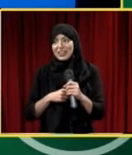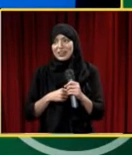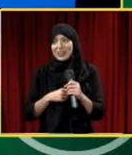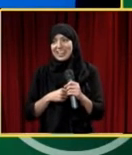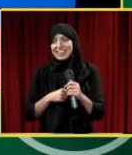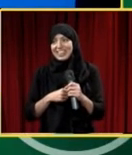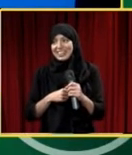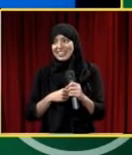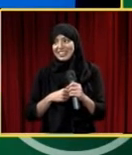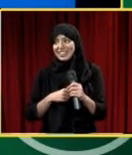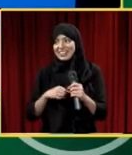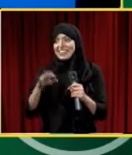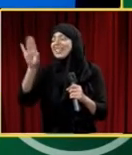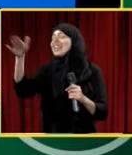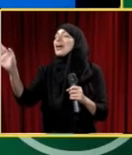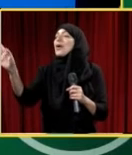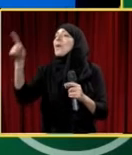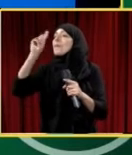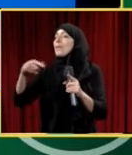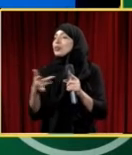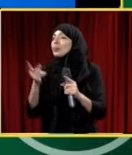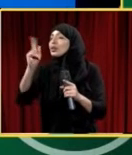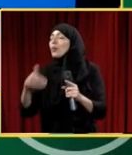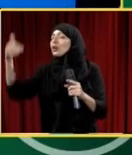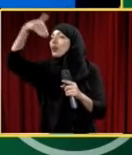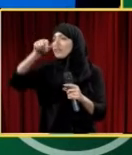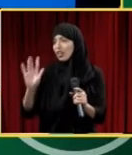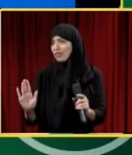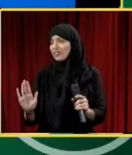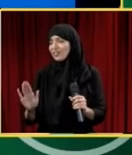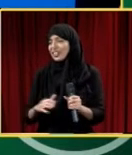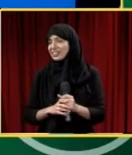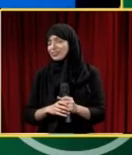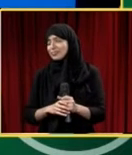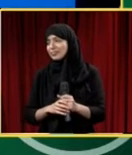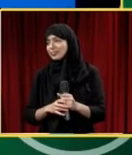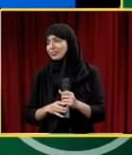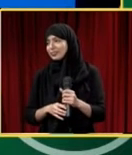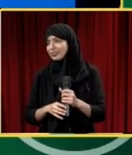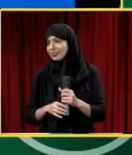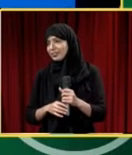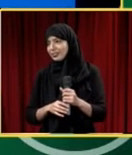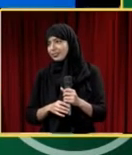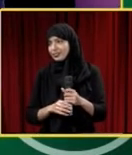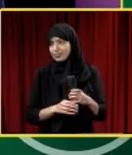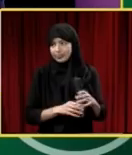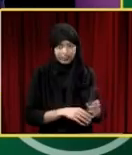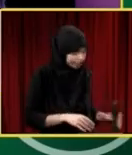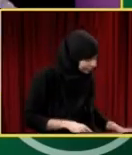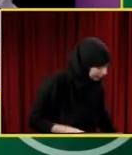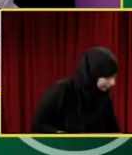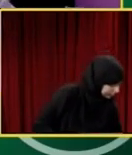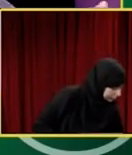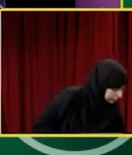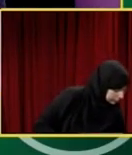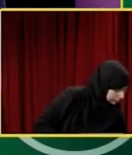tell, hopefully. But I think it's about taking part, not winning. Okay. All right. I'll move